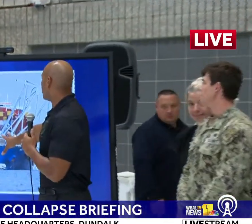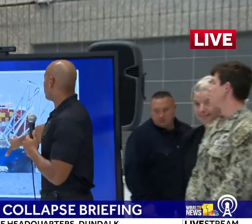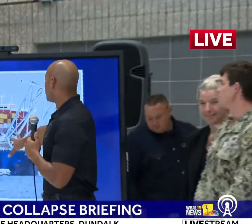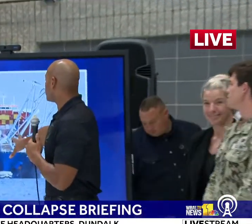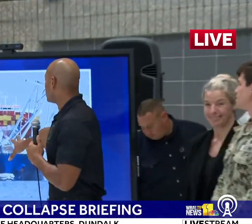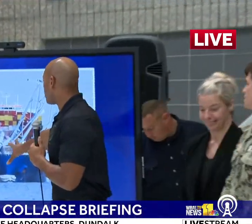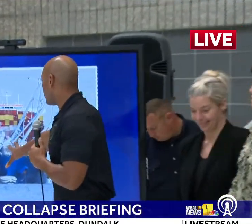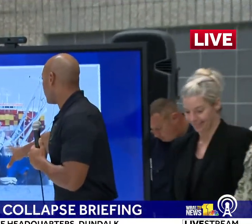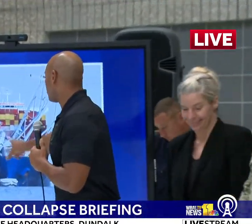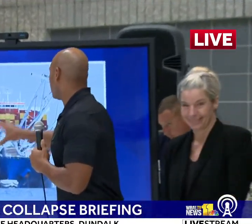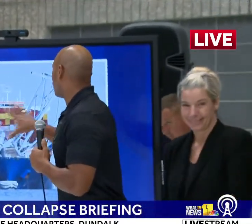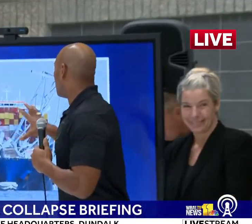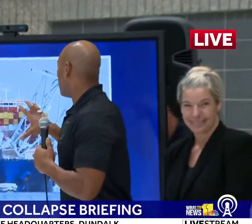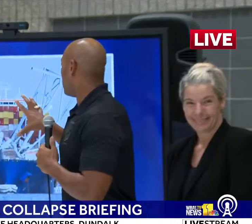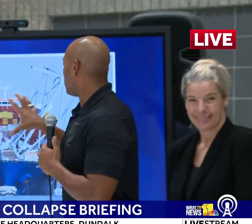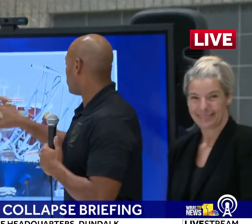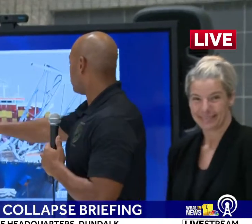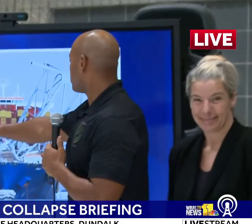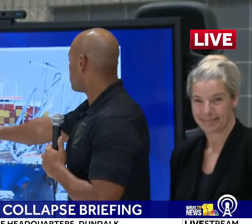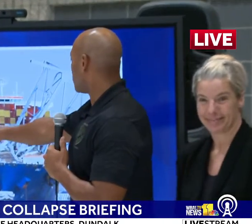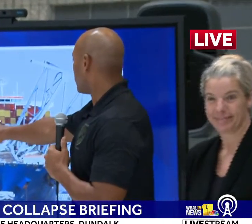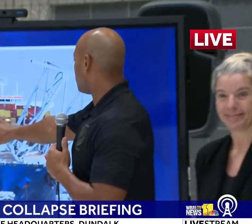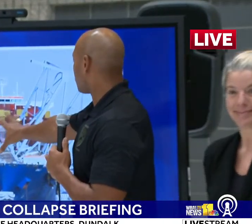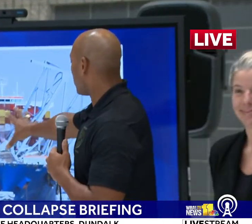So as you see here, this is